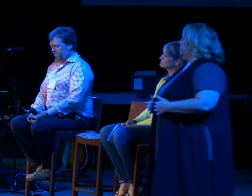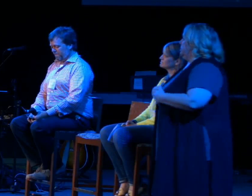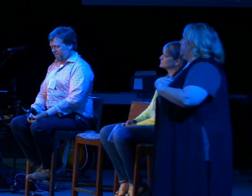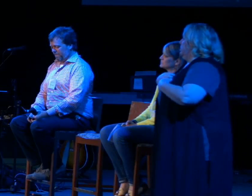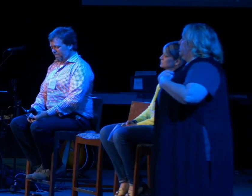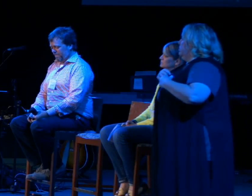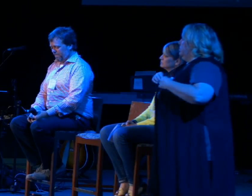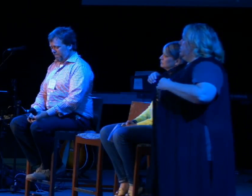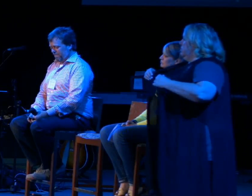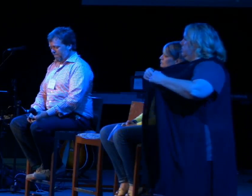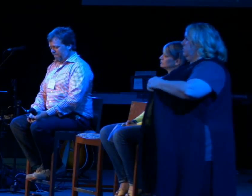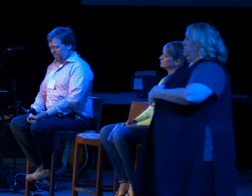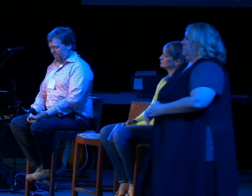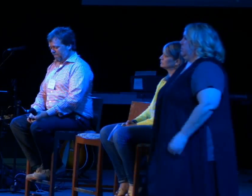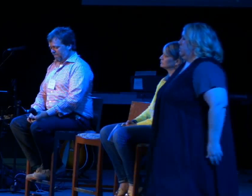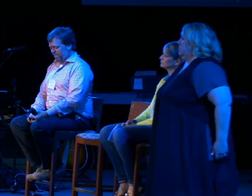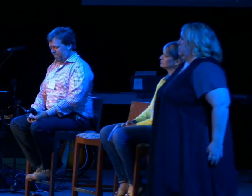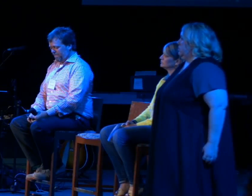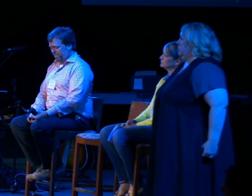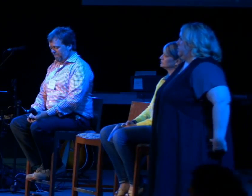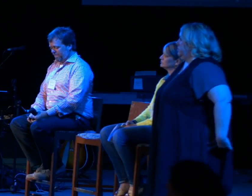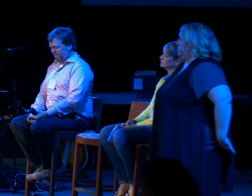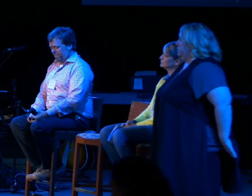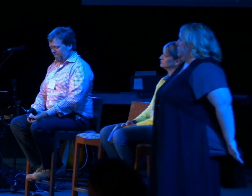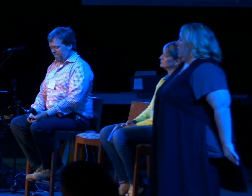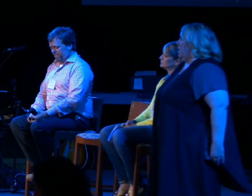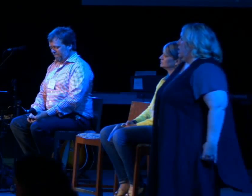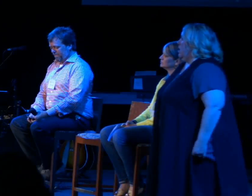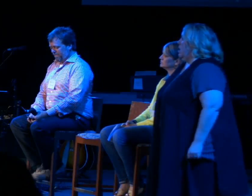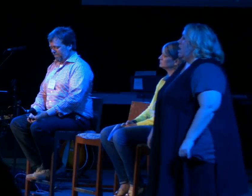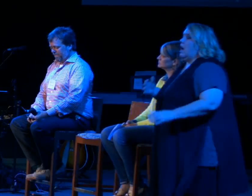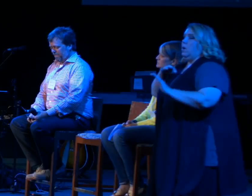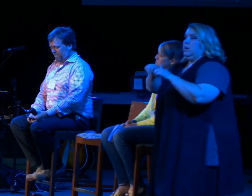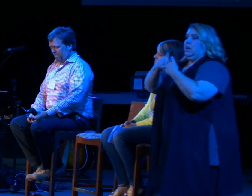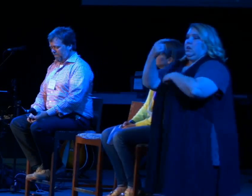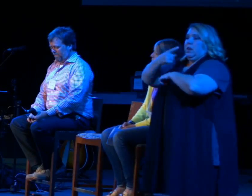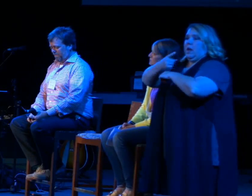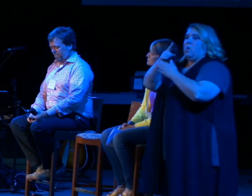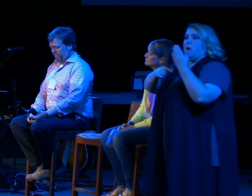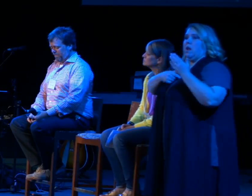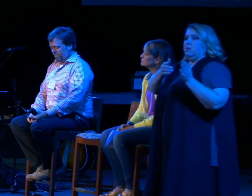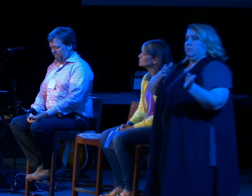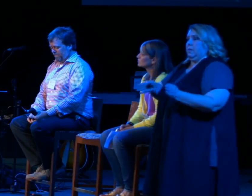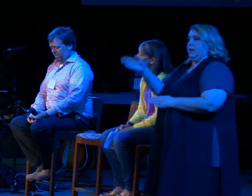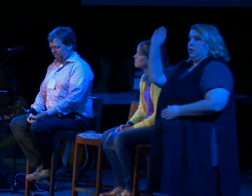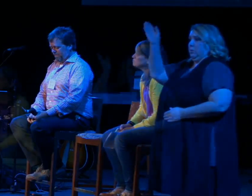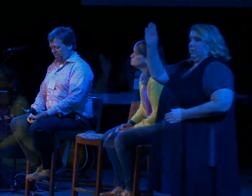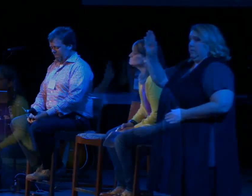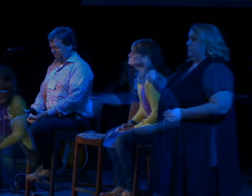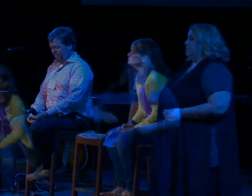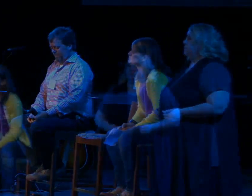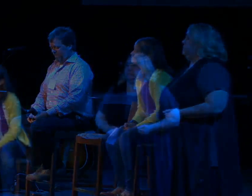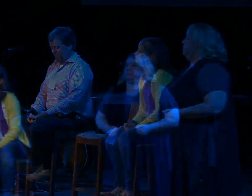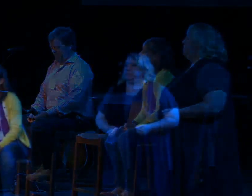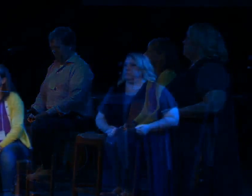I was challenged today with what I was going to present because